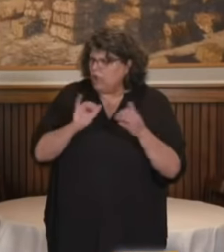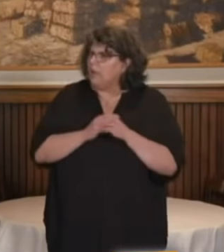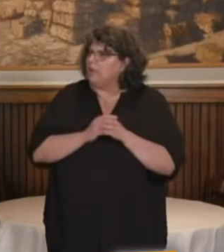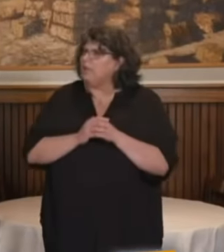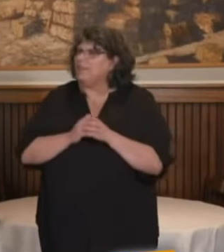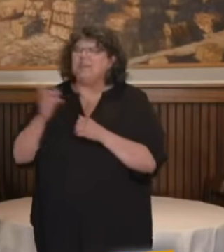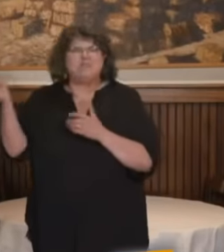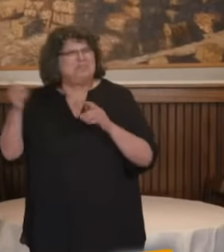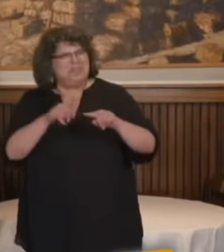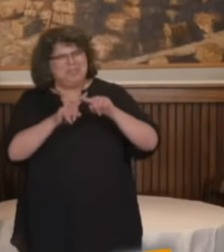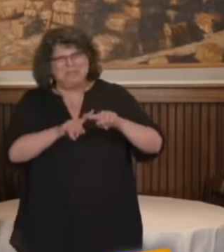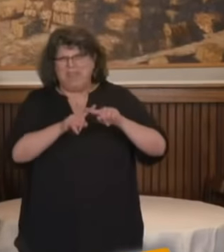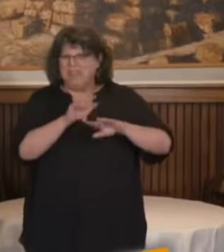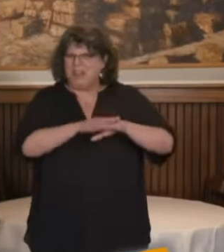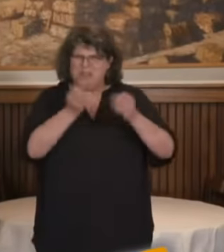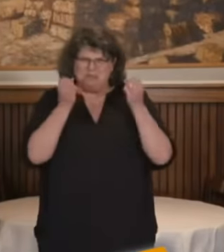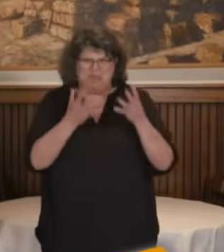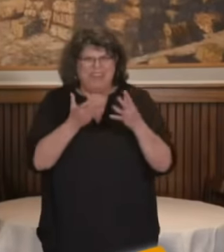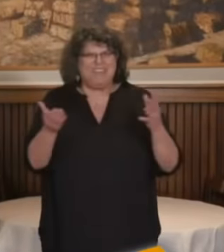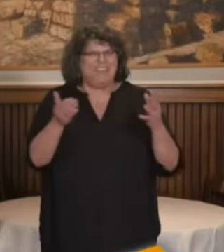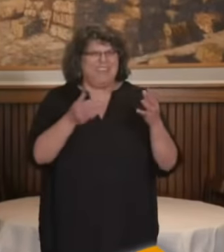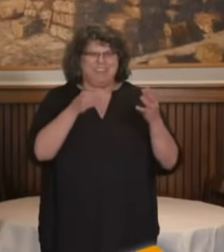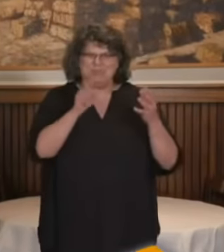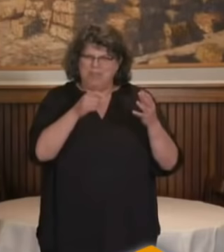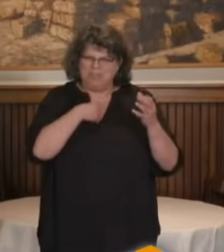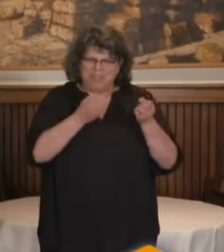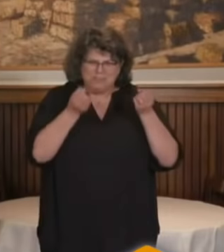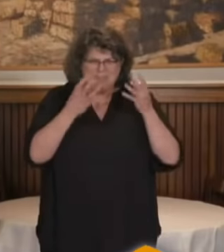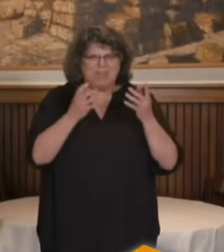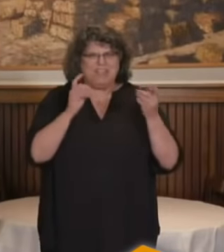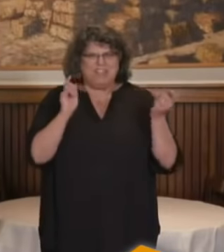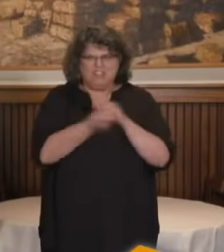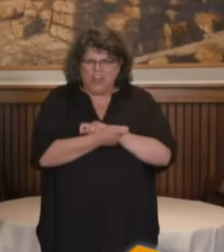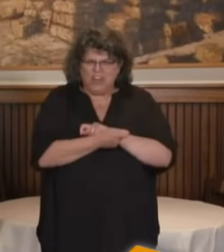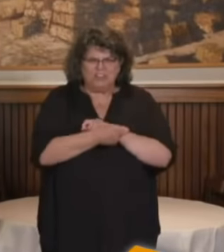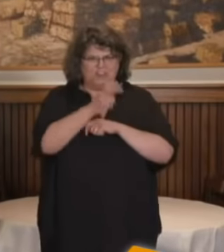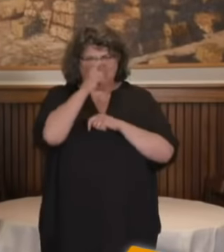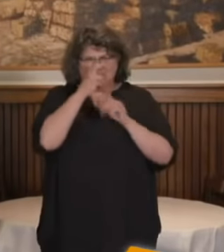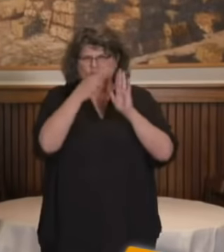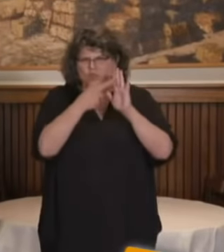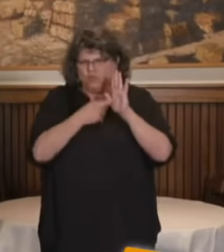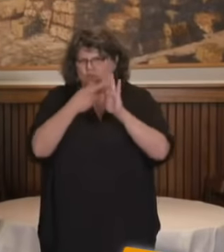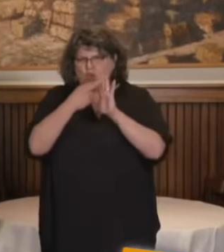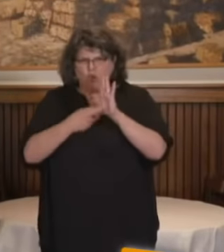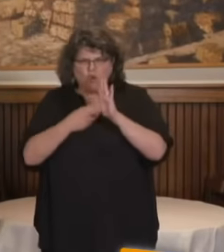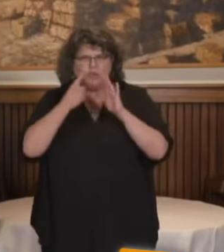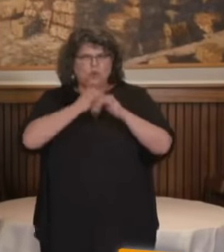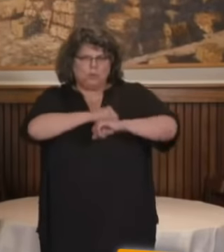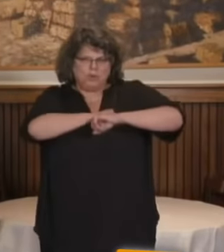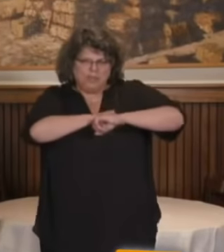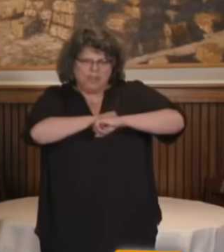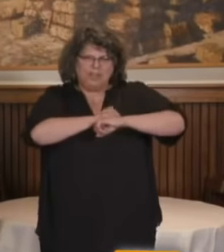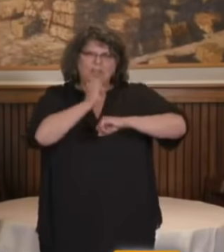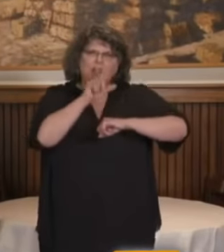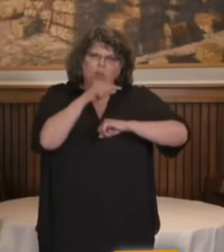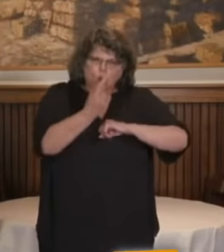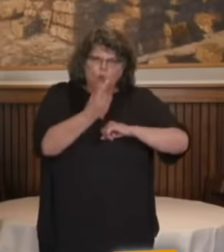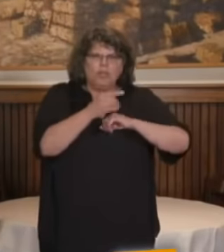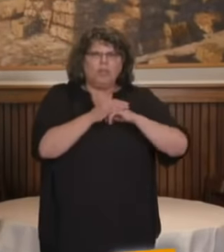deep conditions, deep modifications, deep stipulations in terms of protecting not